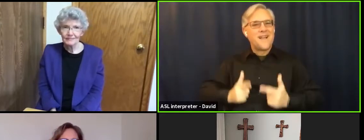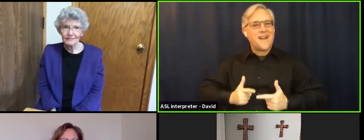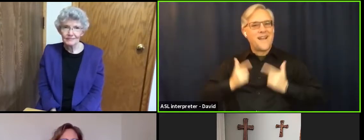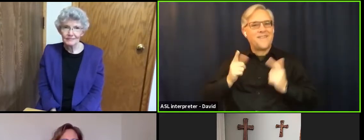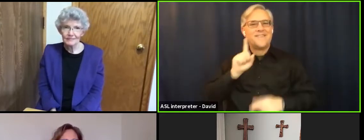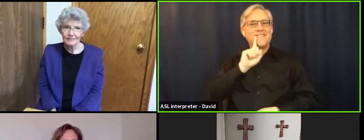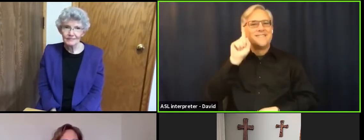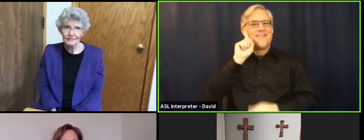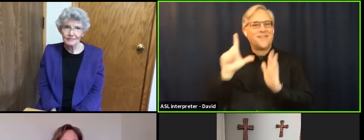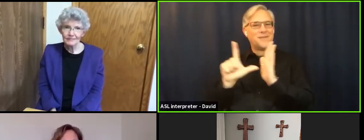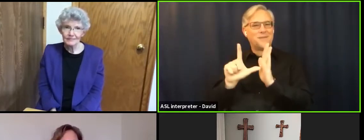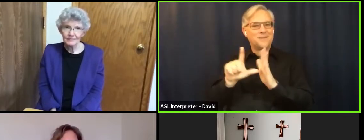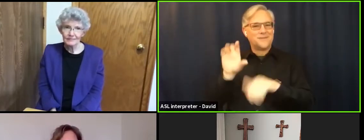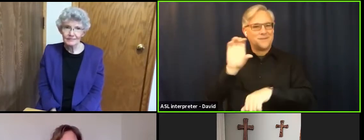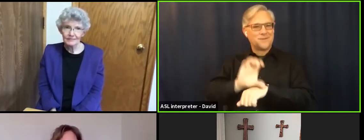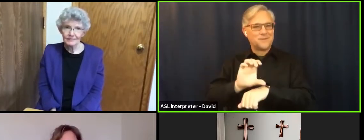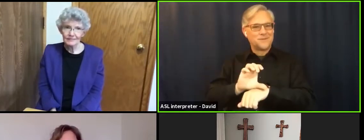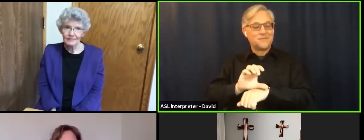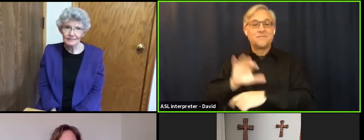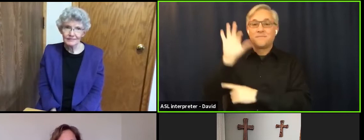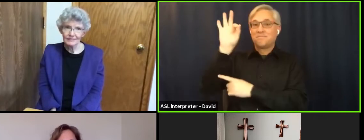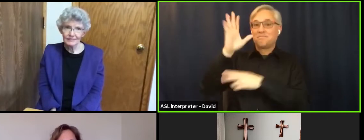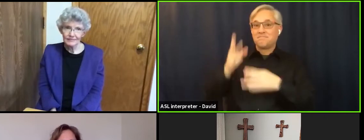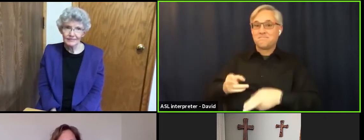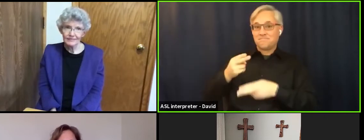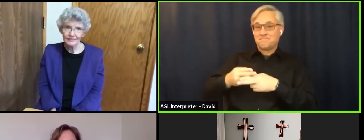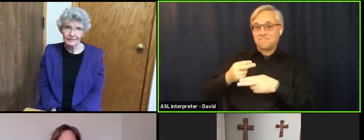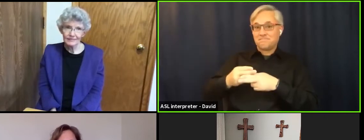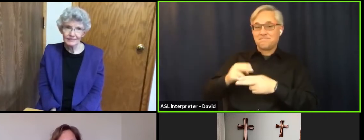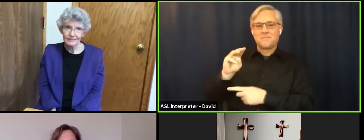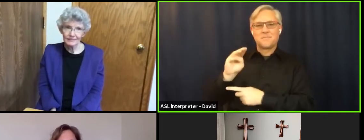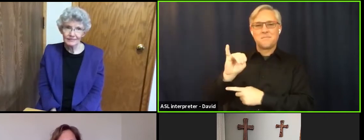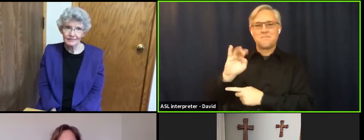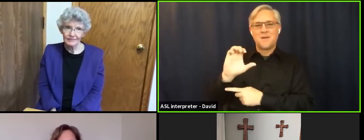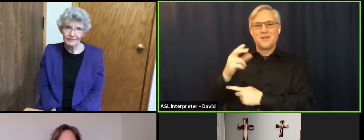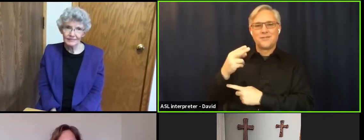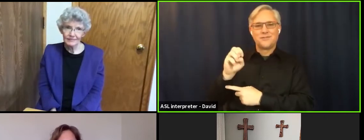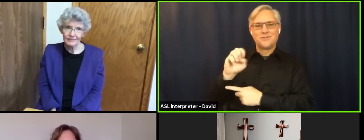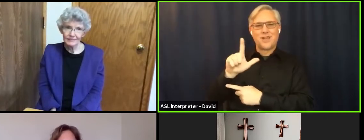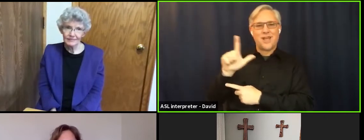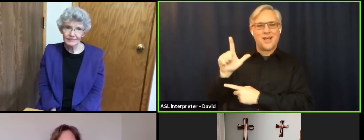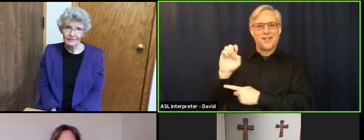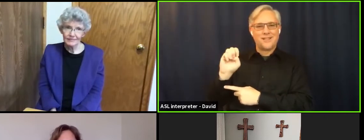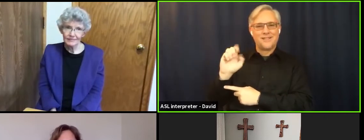I am Michelle Lewis. I'm the pastor at Bread of Life.